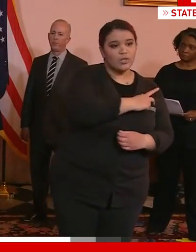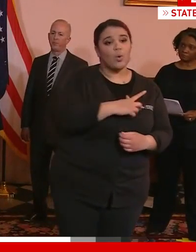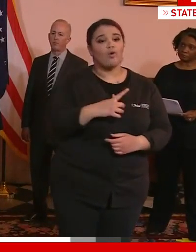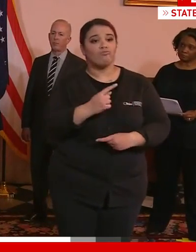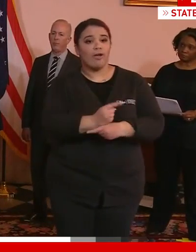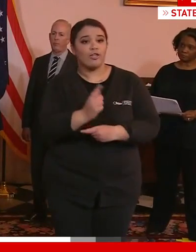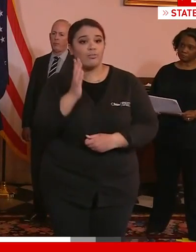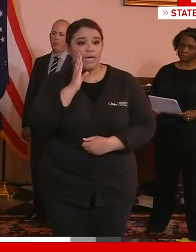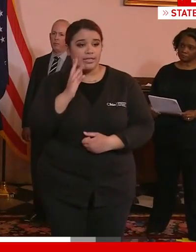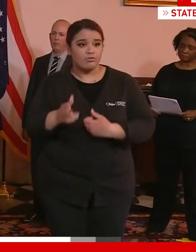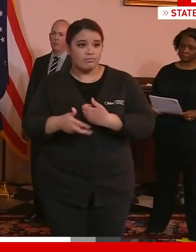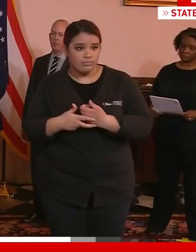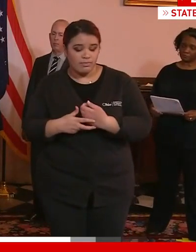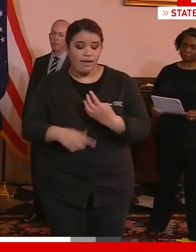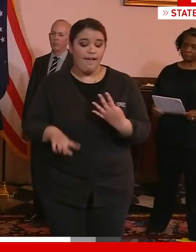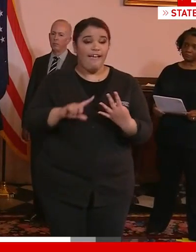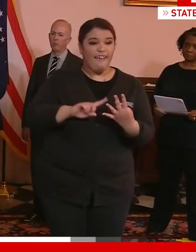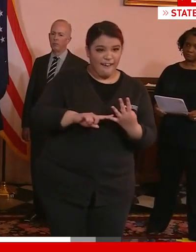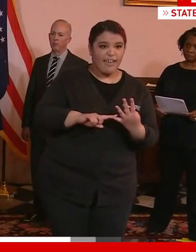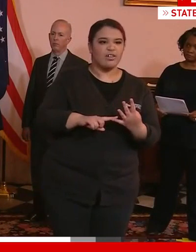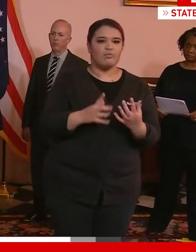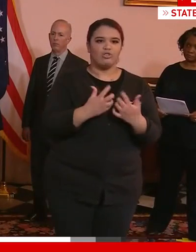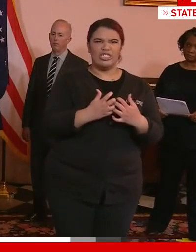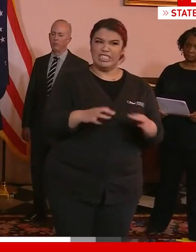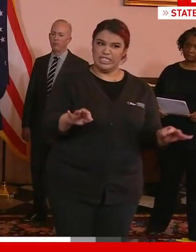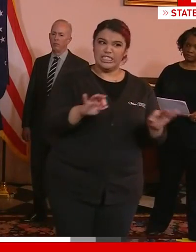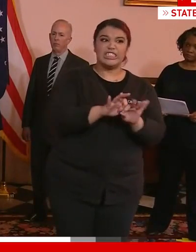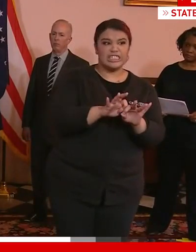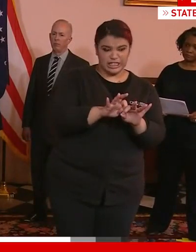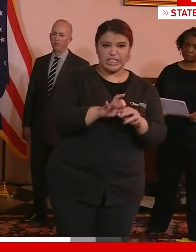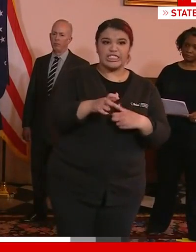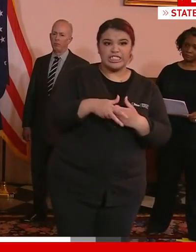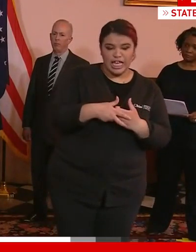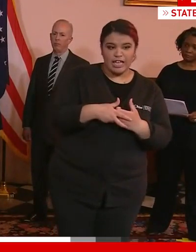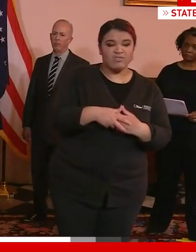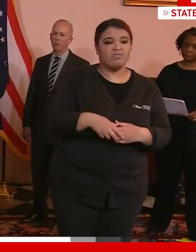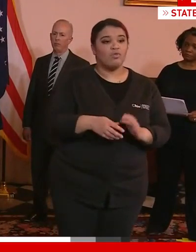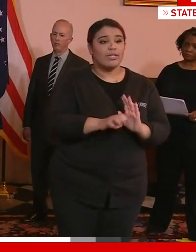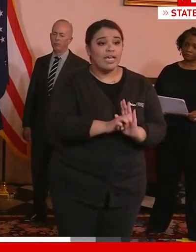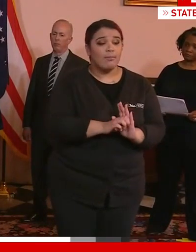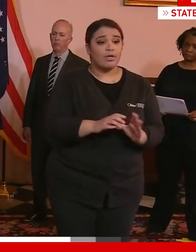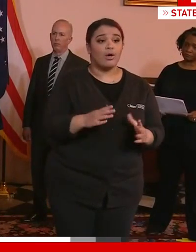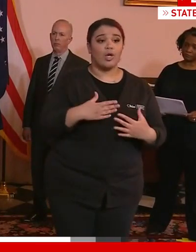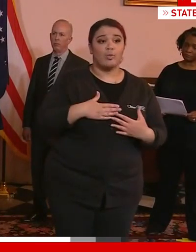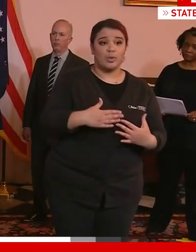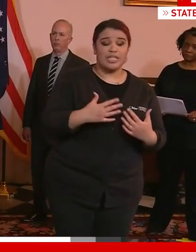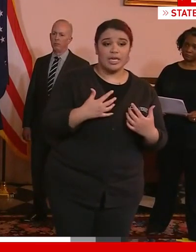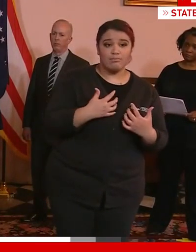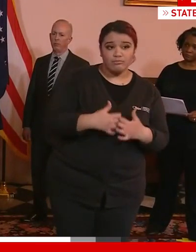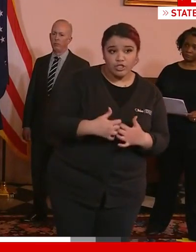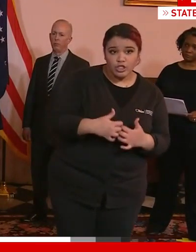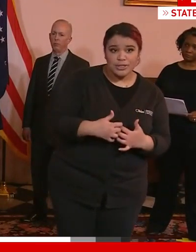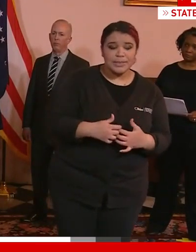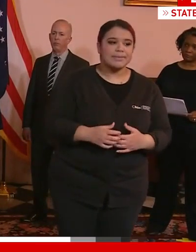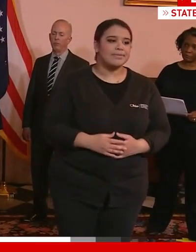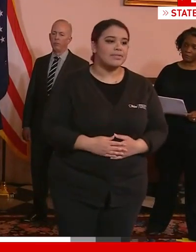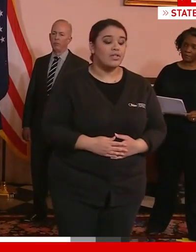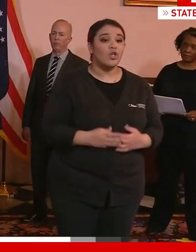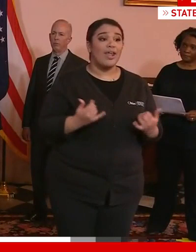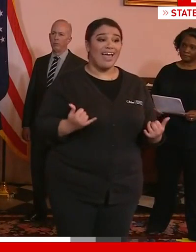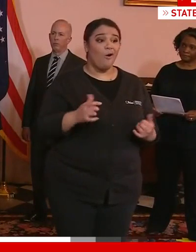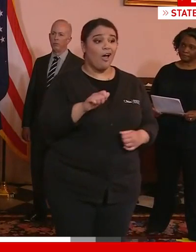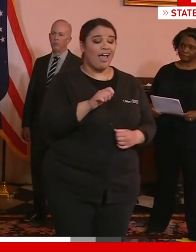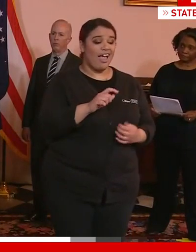it preserves key equipment. So ventilators, it allows us to free up staff to perform other functions, whether that's screening,